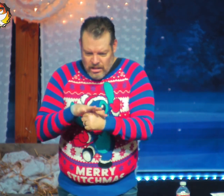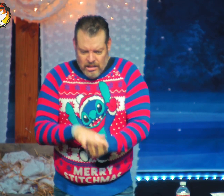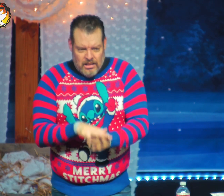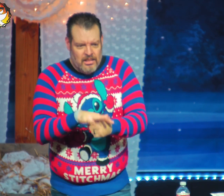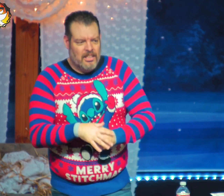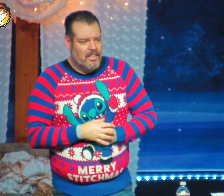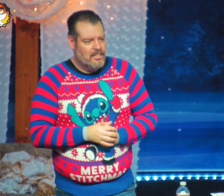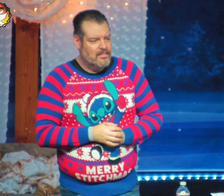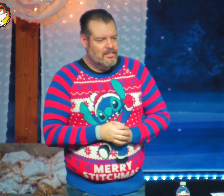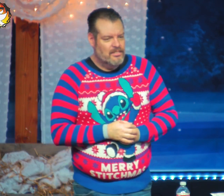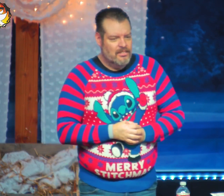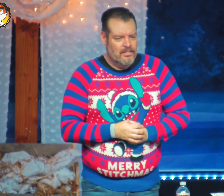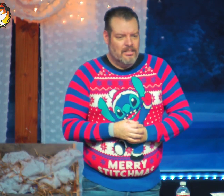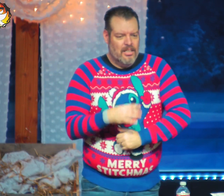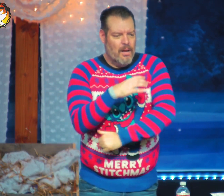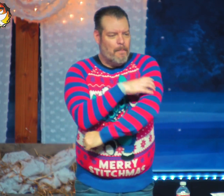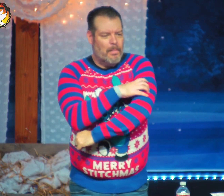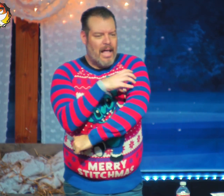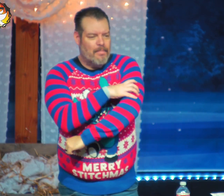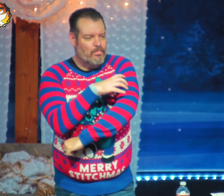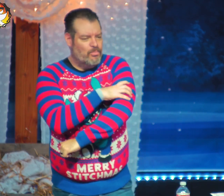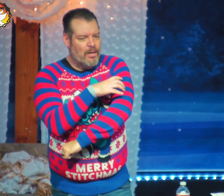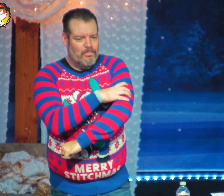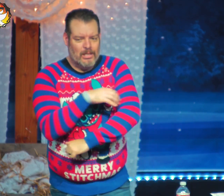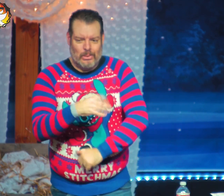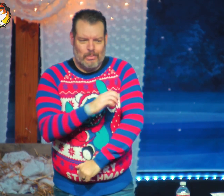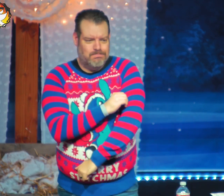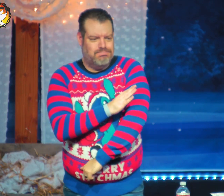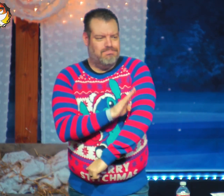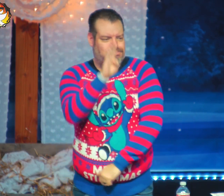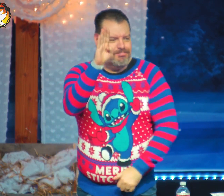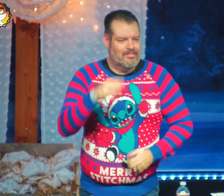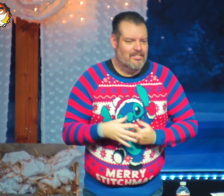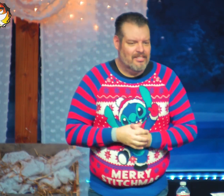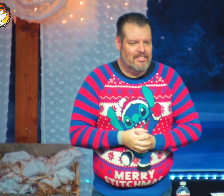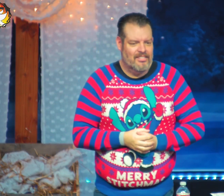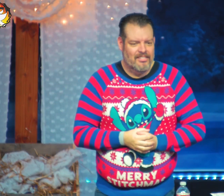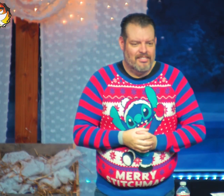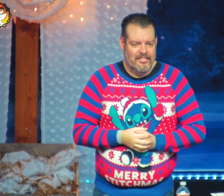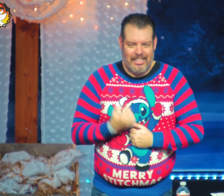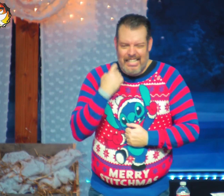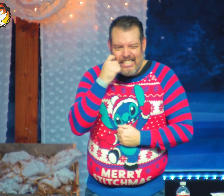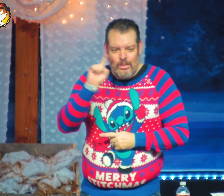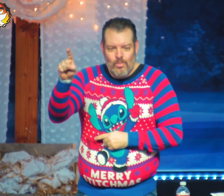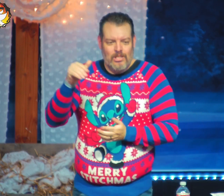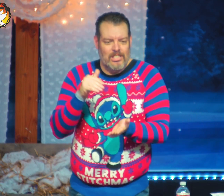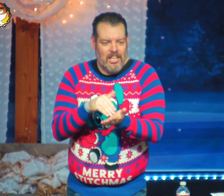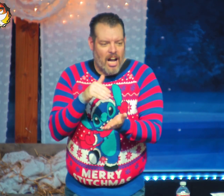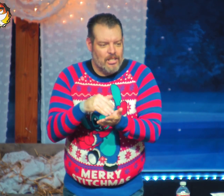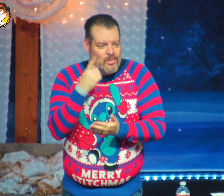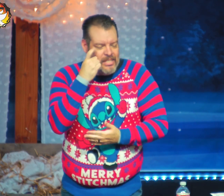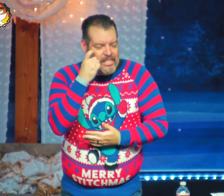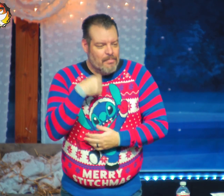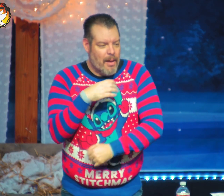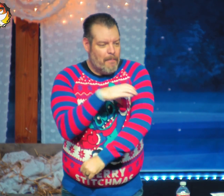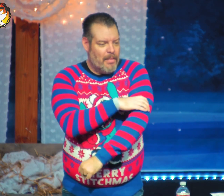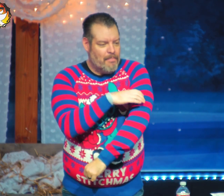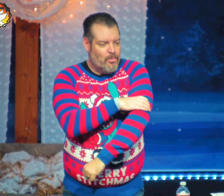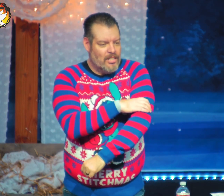go. The negativity, the positivity, the negativity, the positivity. And they're uneasy, and your health will suffer.